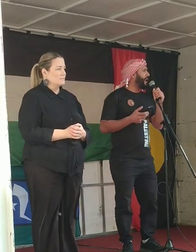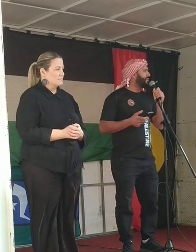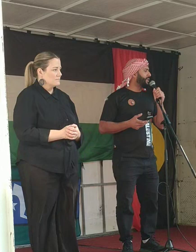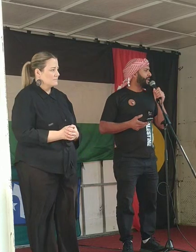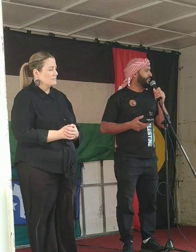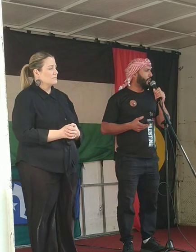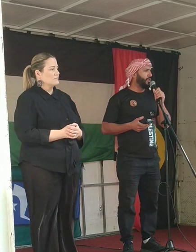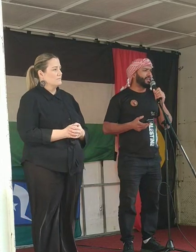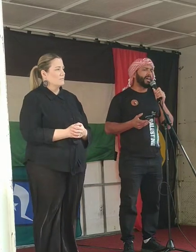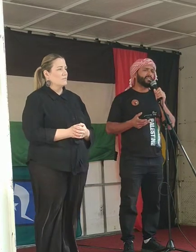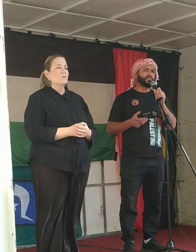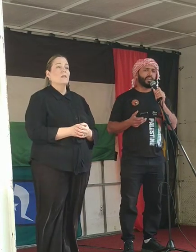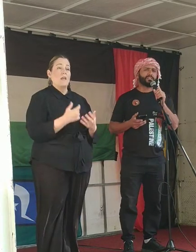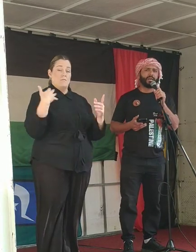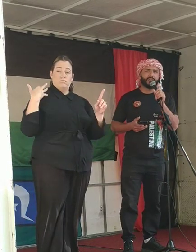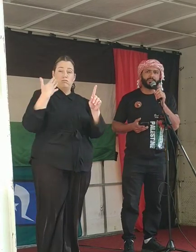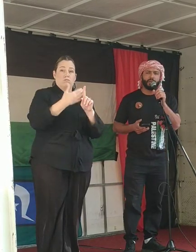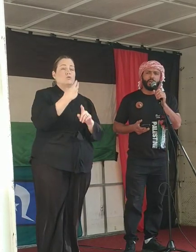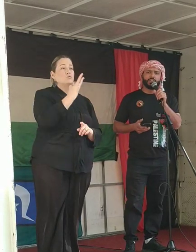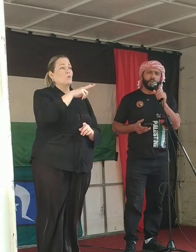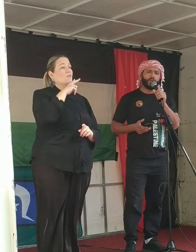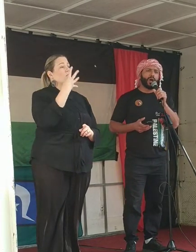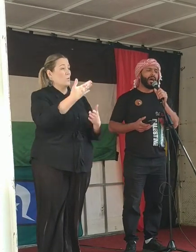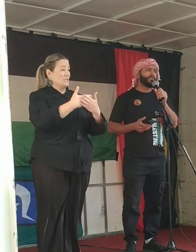We've seen 204 days of genocide,